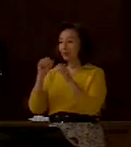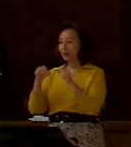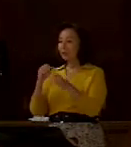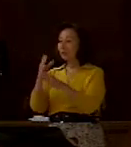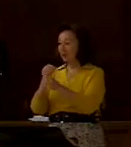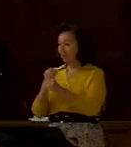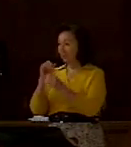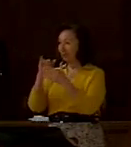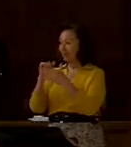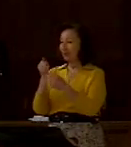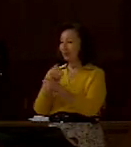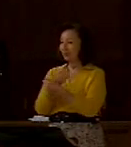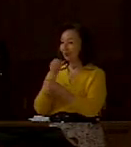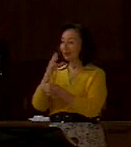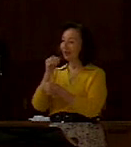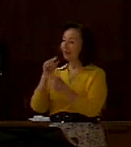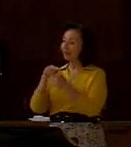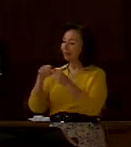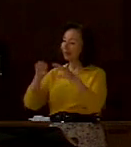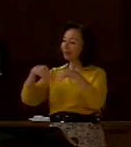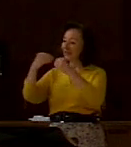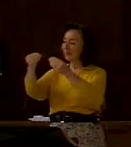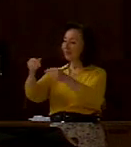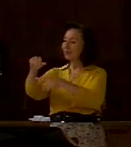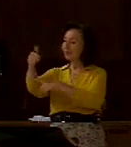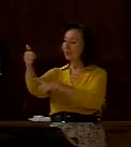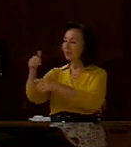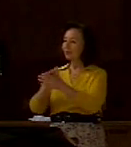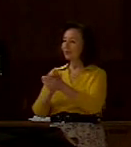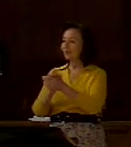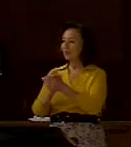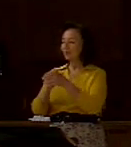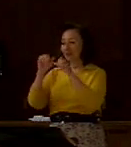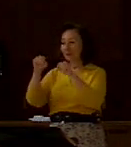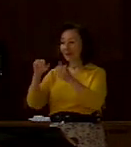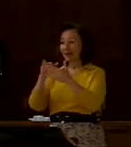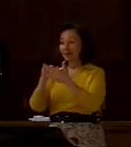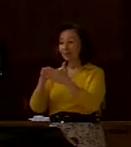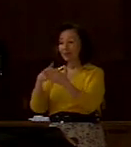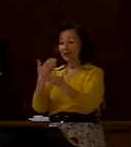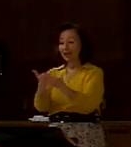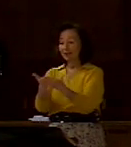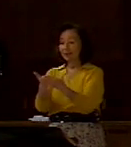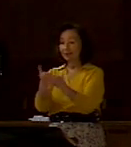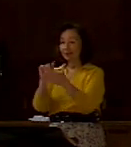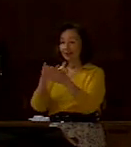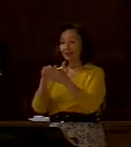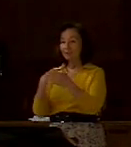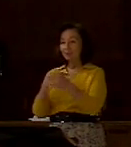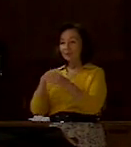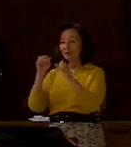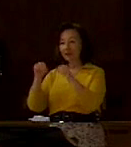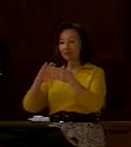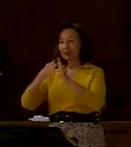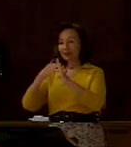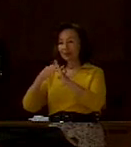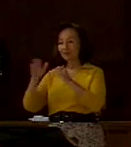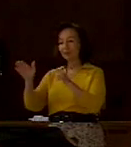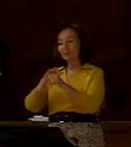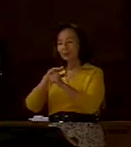love and then give that love. And may that be evidence so that we may become